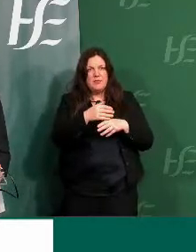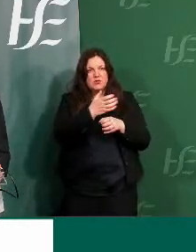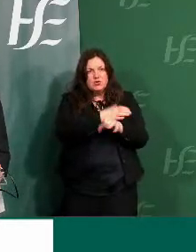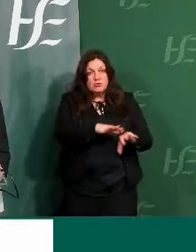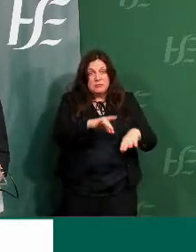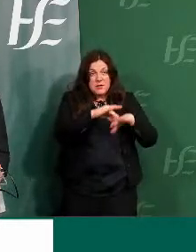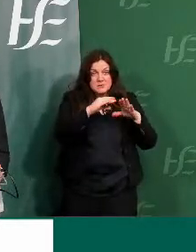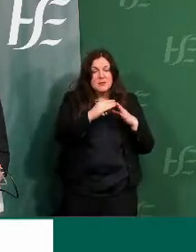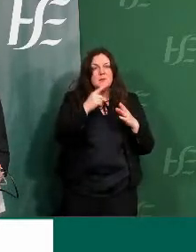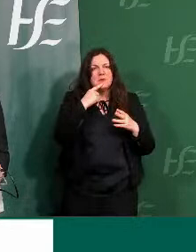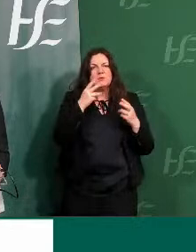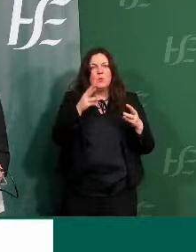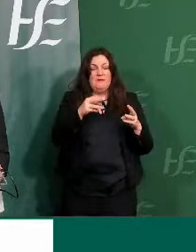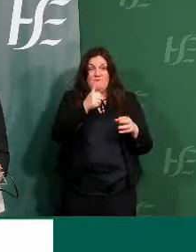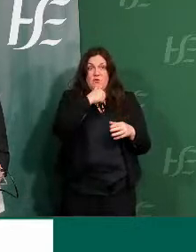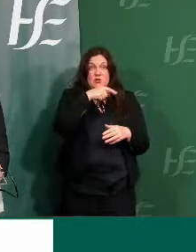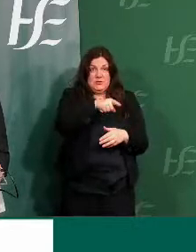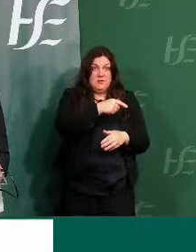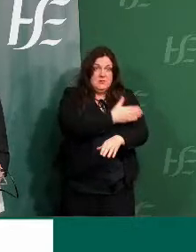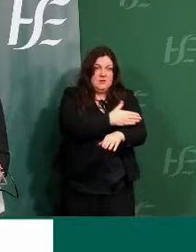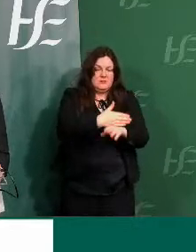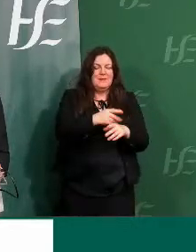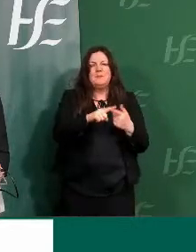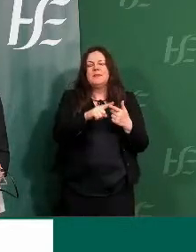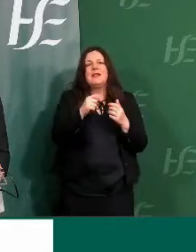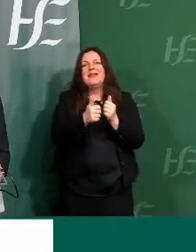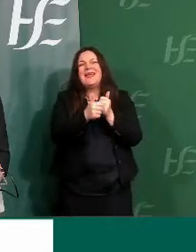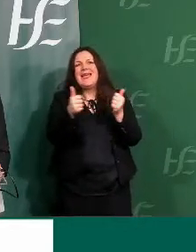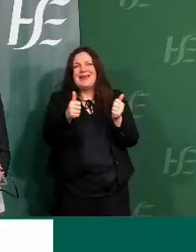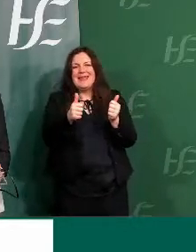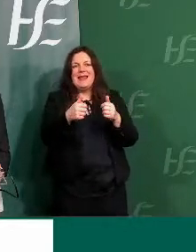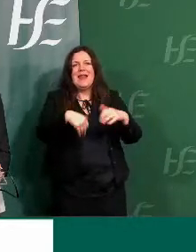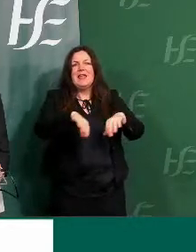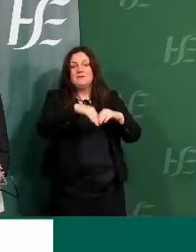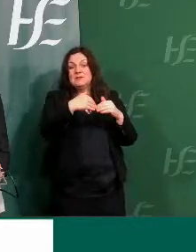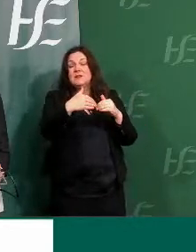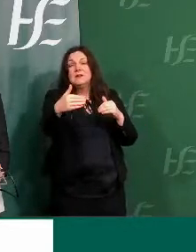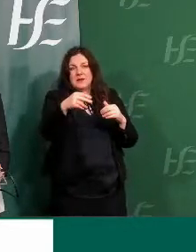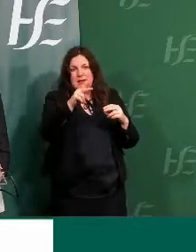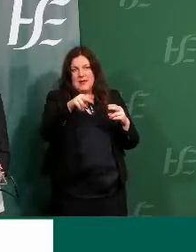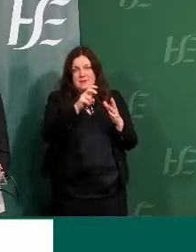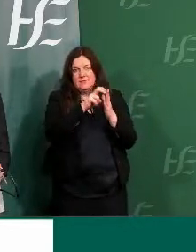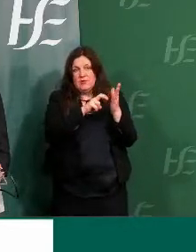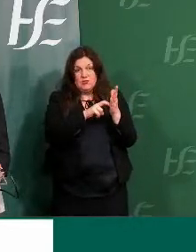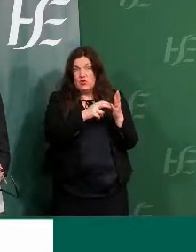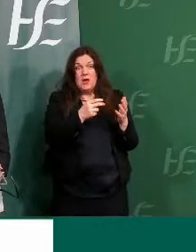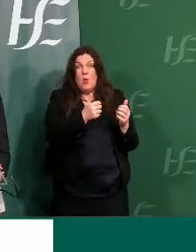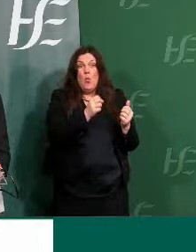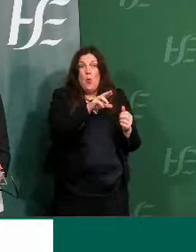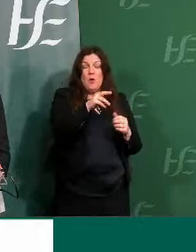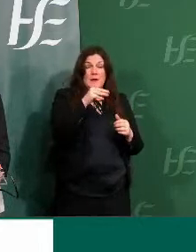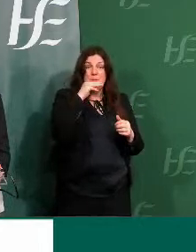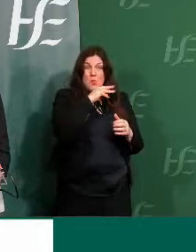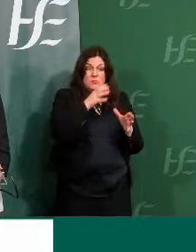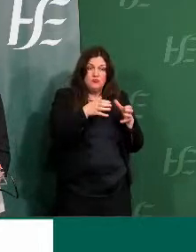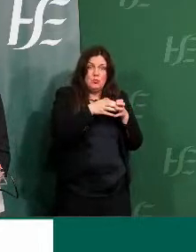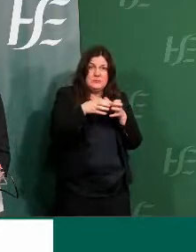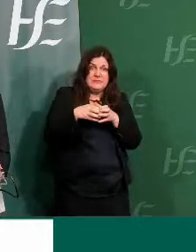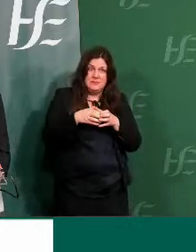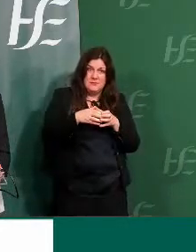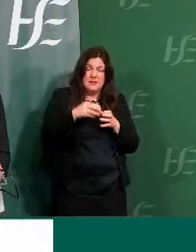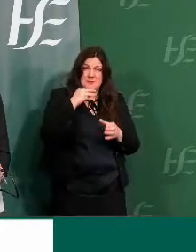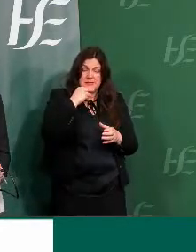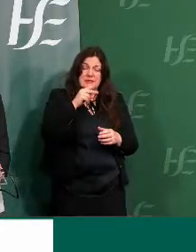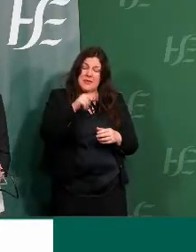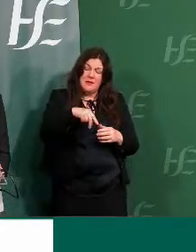portal will be open so any parents can just register their children on the portal if they are in one of these priority groups, so that you can, as soon as the portal